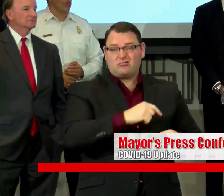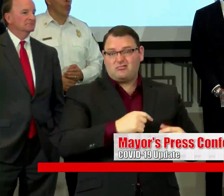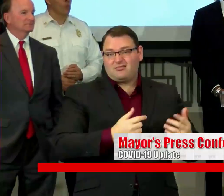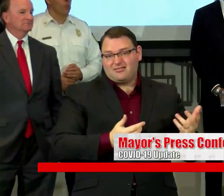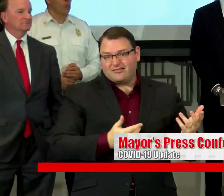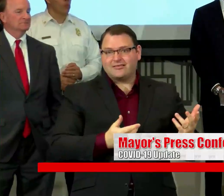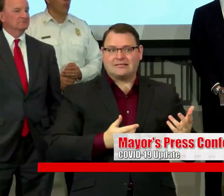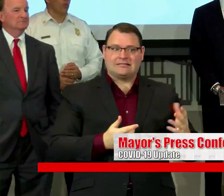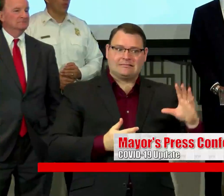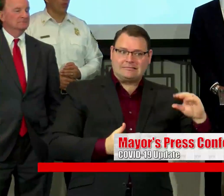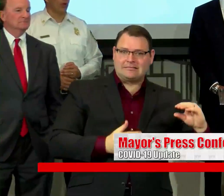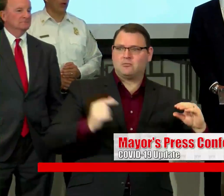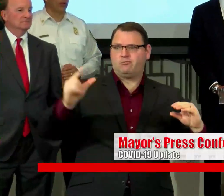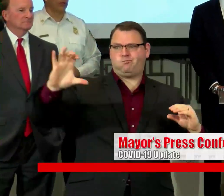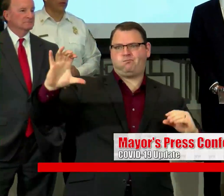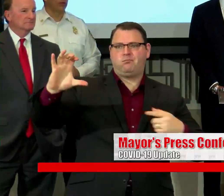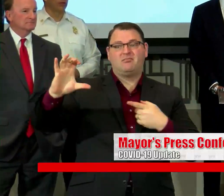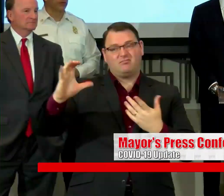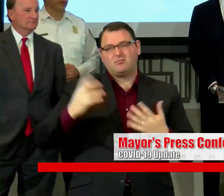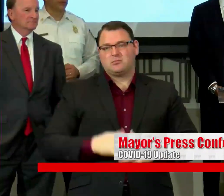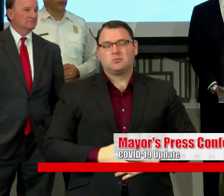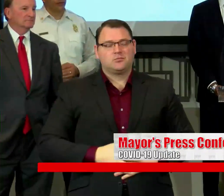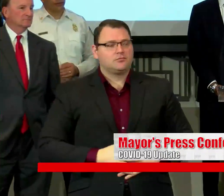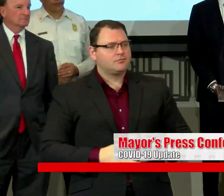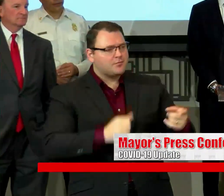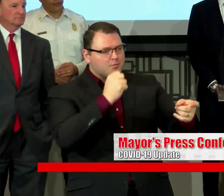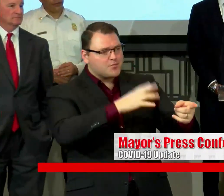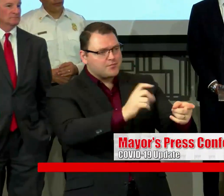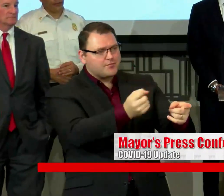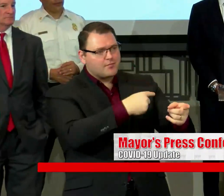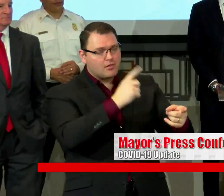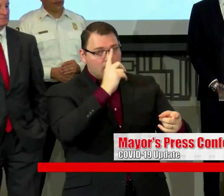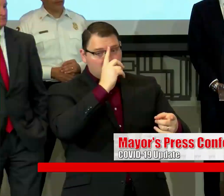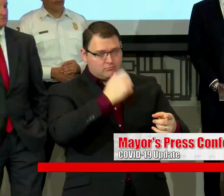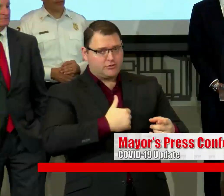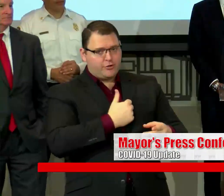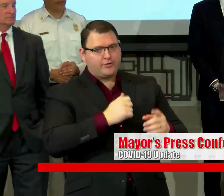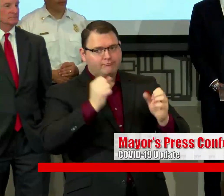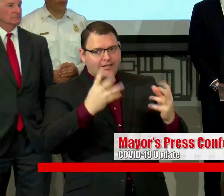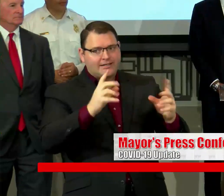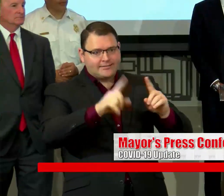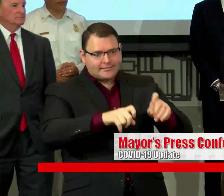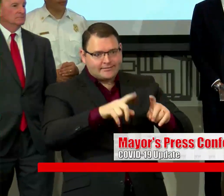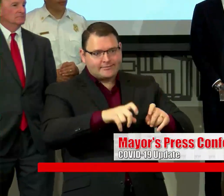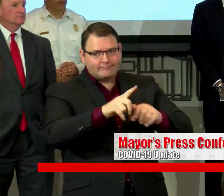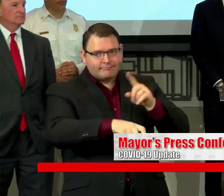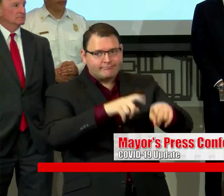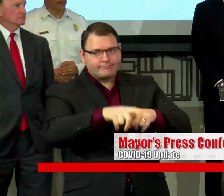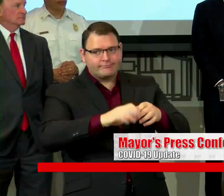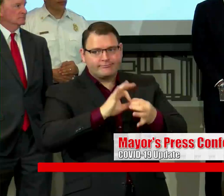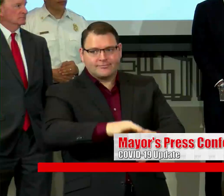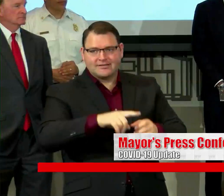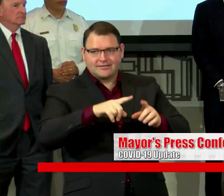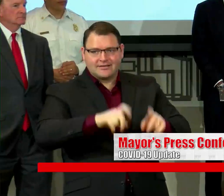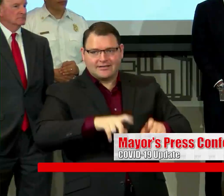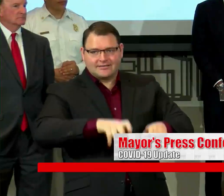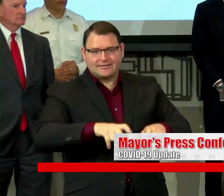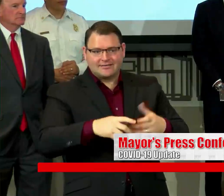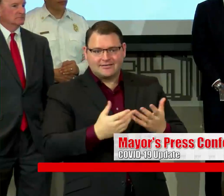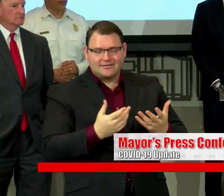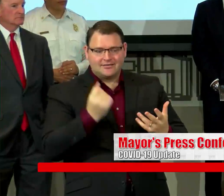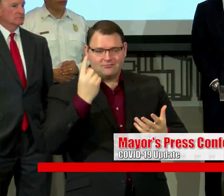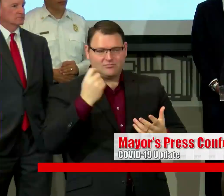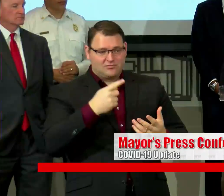questions. How many people do you have, the recovery? And then are those people having to take like